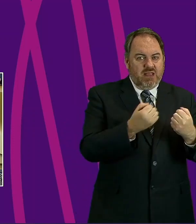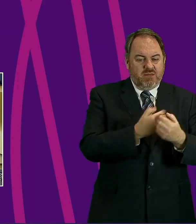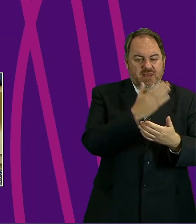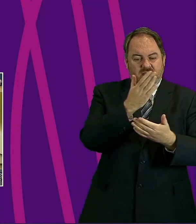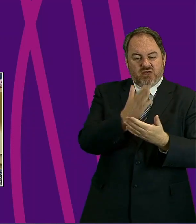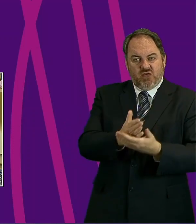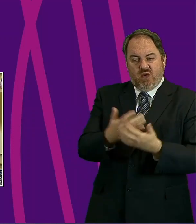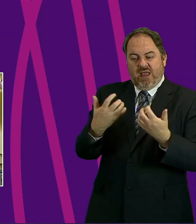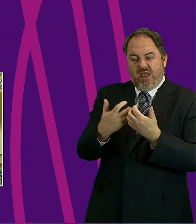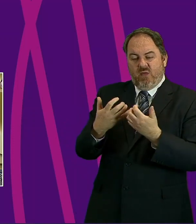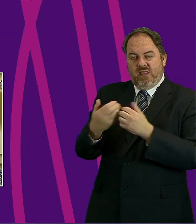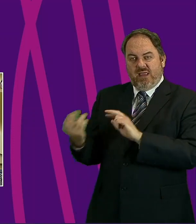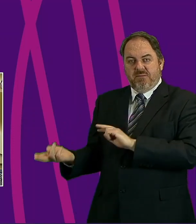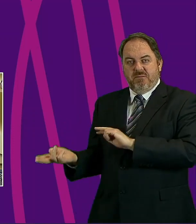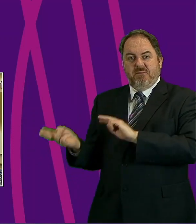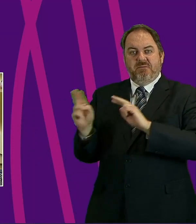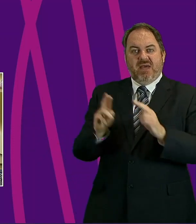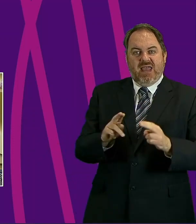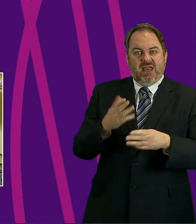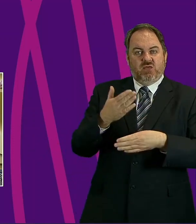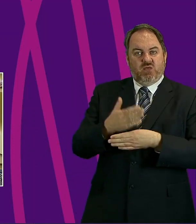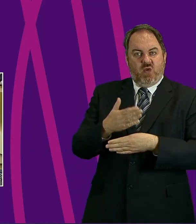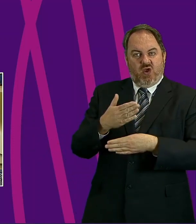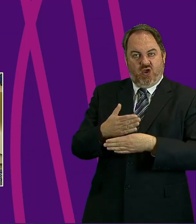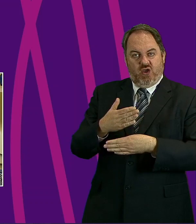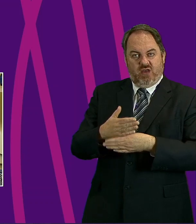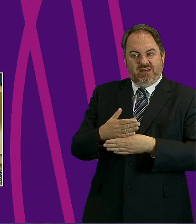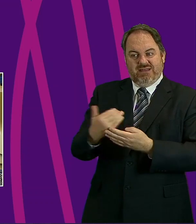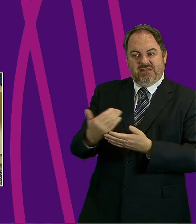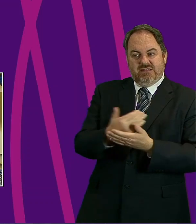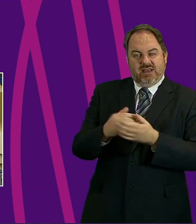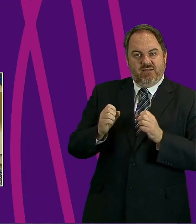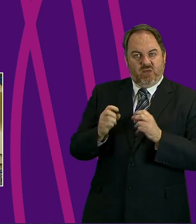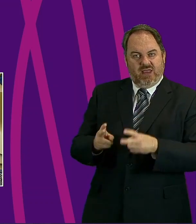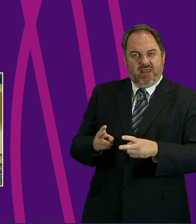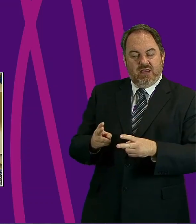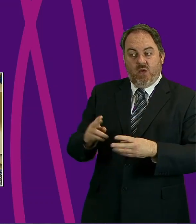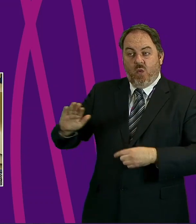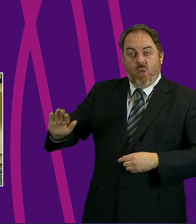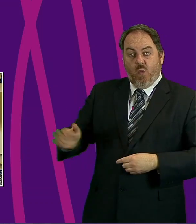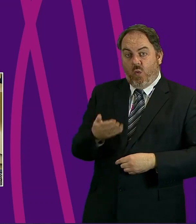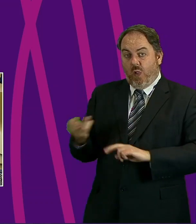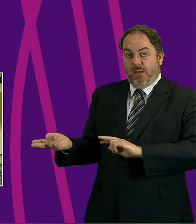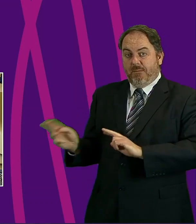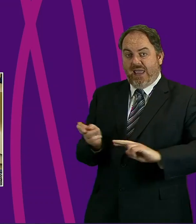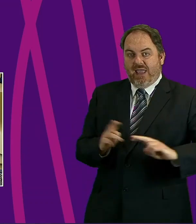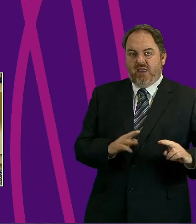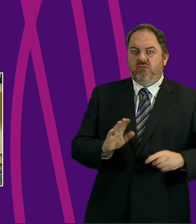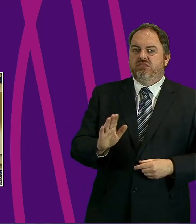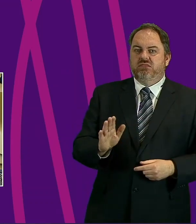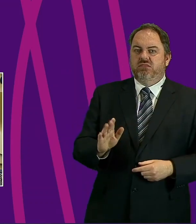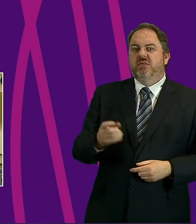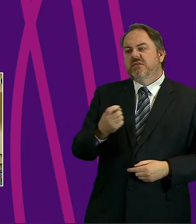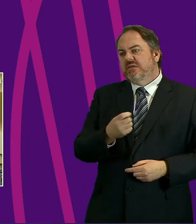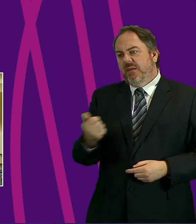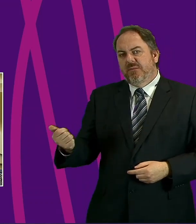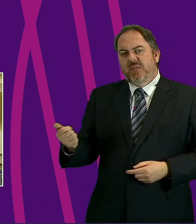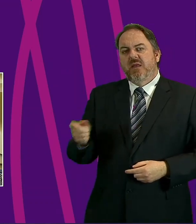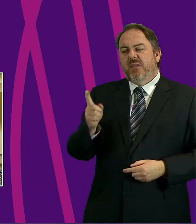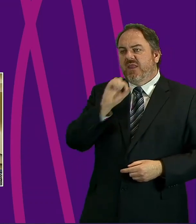safe return to work. It's not necessarily that all will be returning immediately, but will allow companies within key sectors to start that